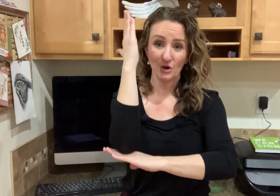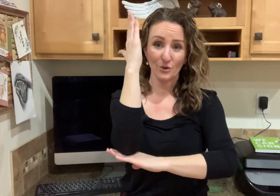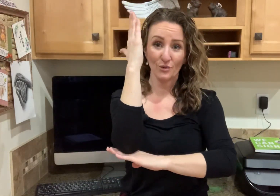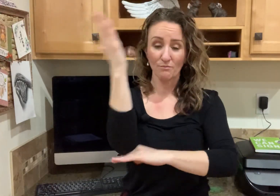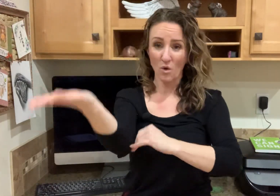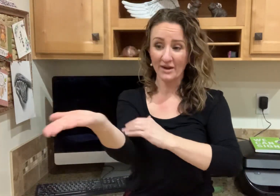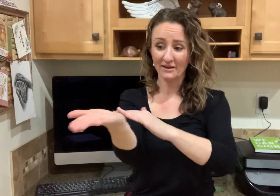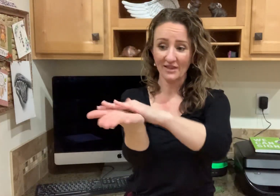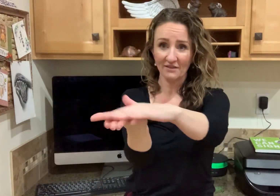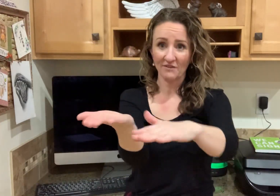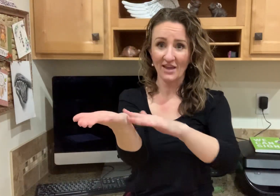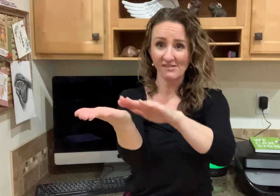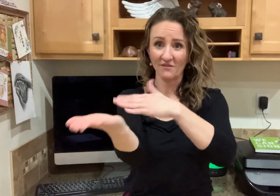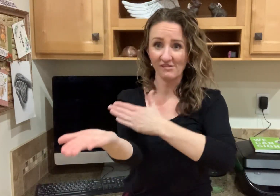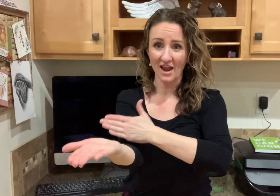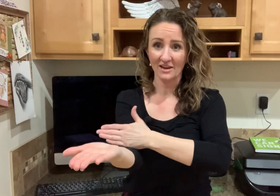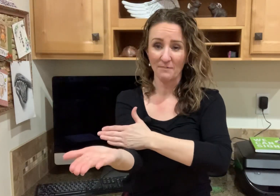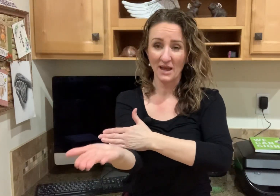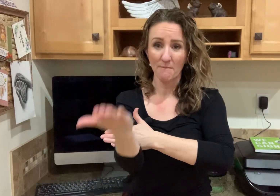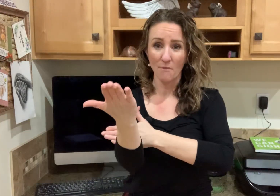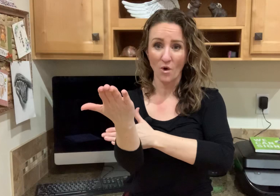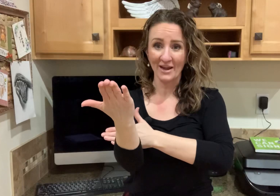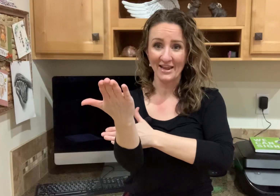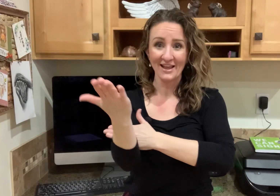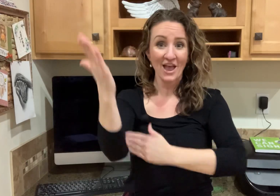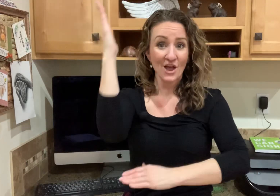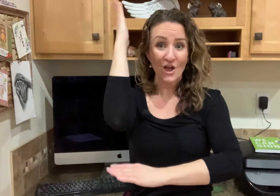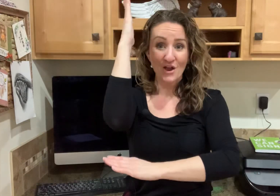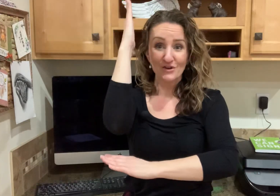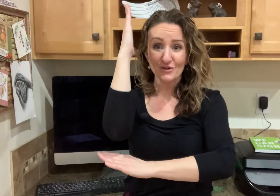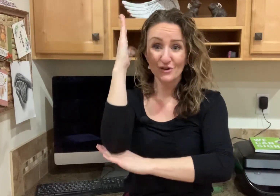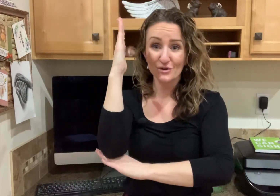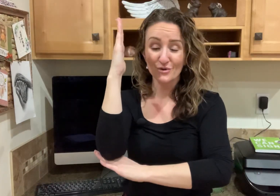noon, morning, think of the face of the sun coming up, morning, noon,